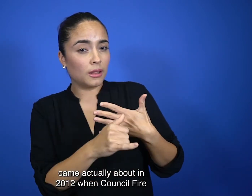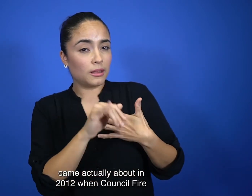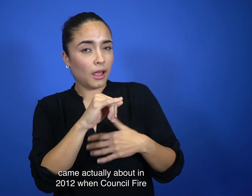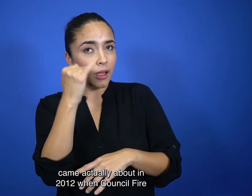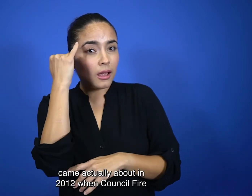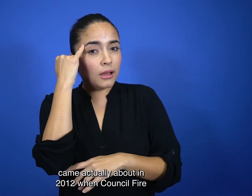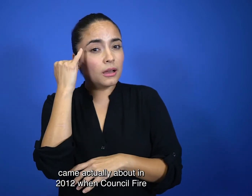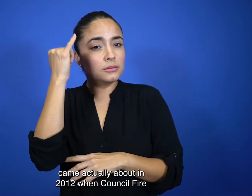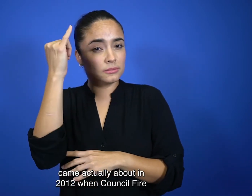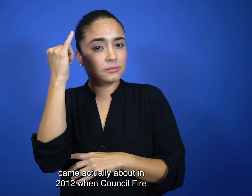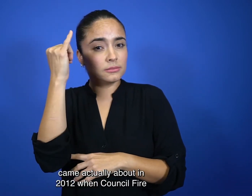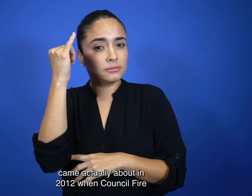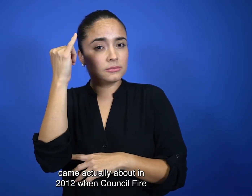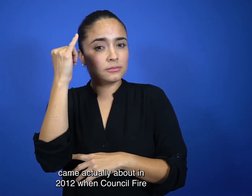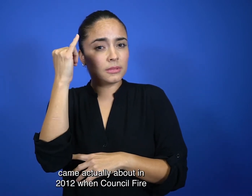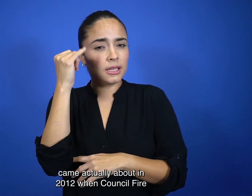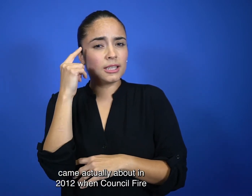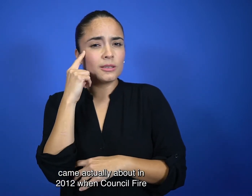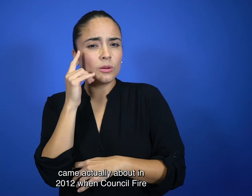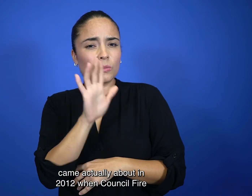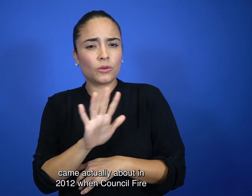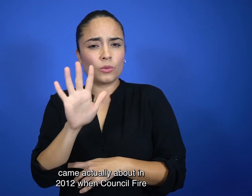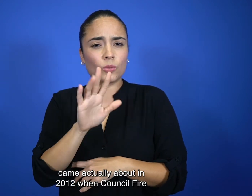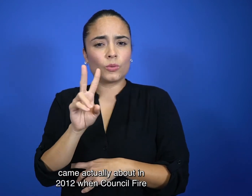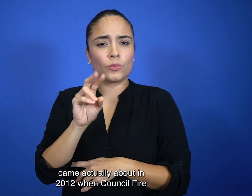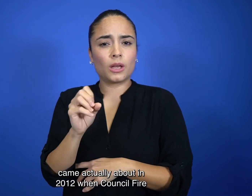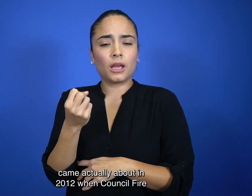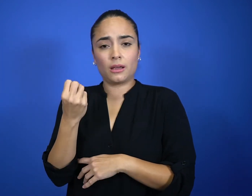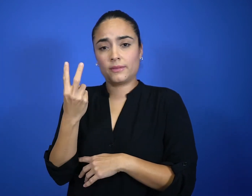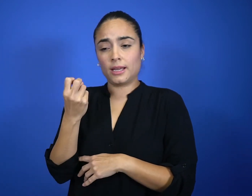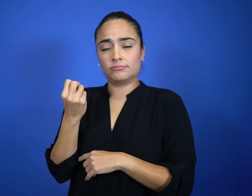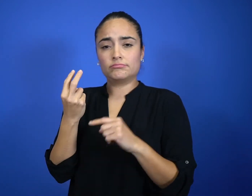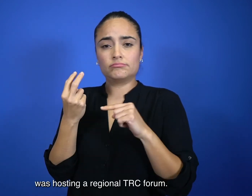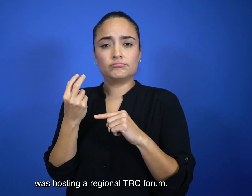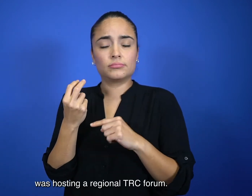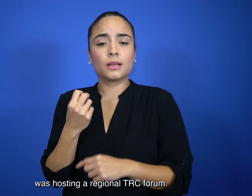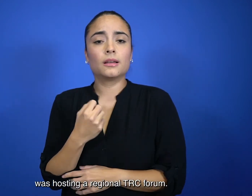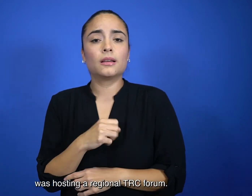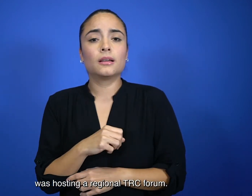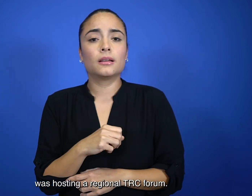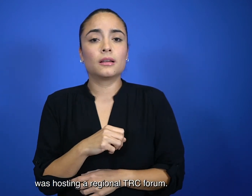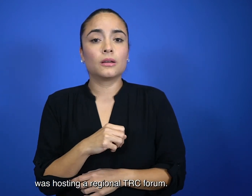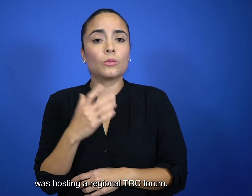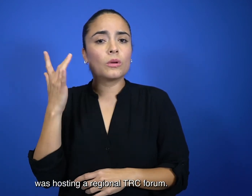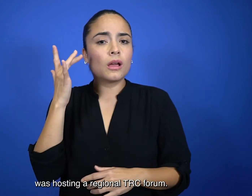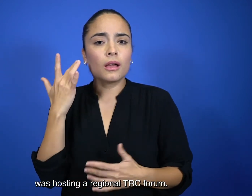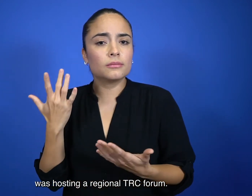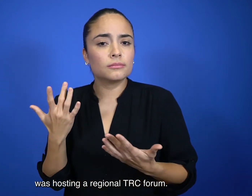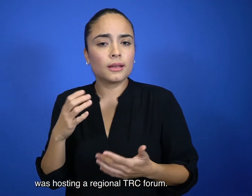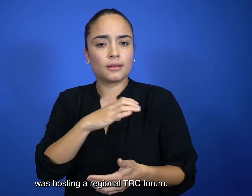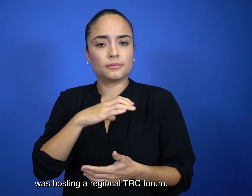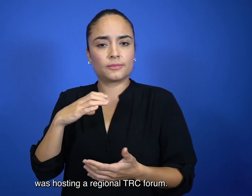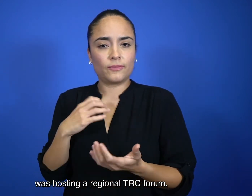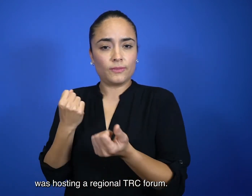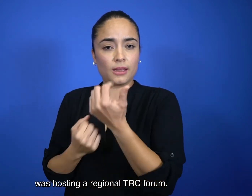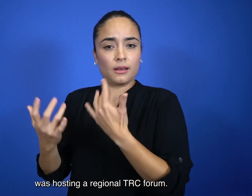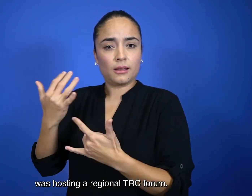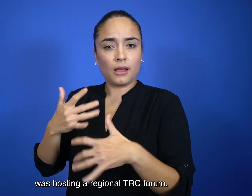actually about in 2012 when Council Fire was hosting a regional TRC